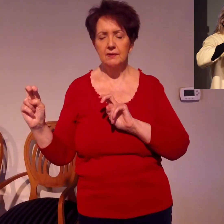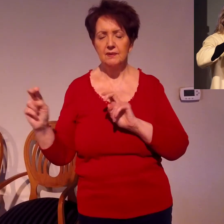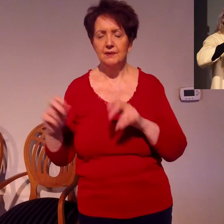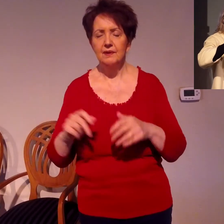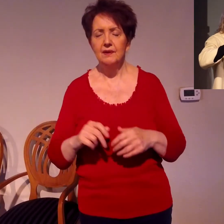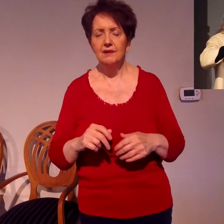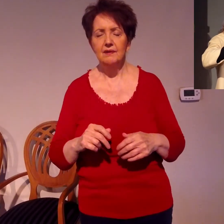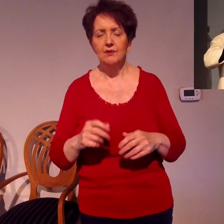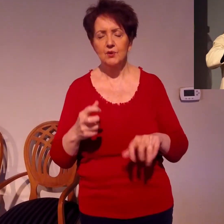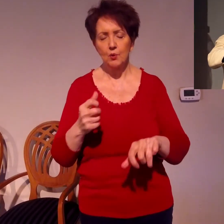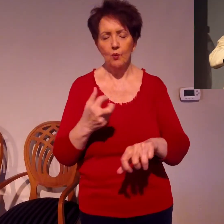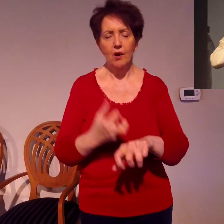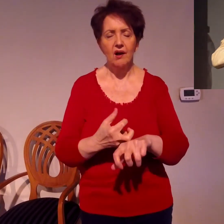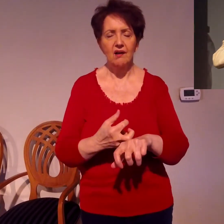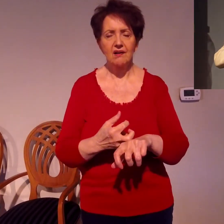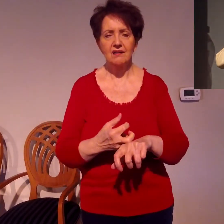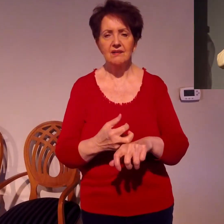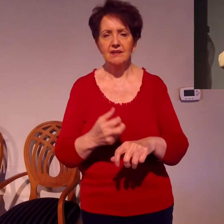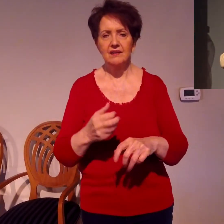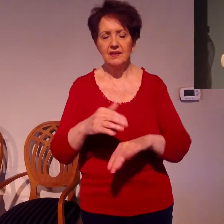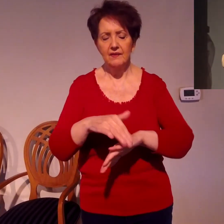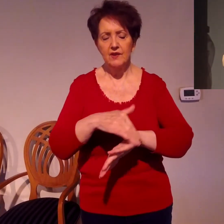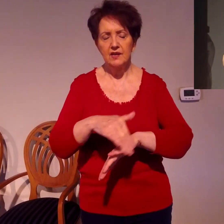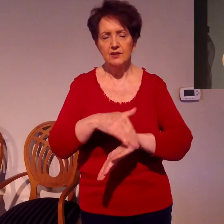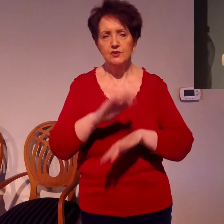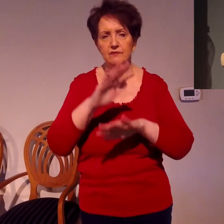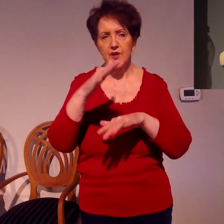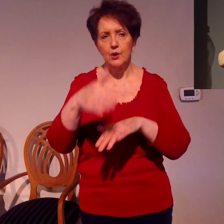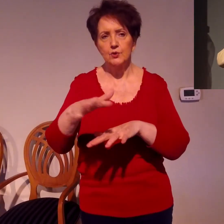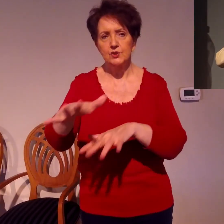on a rock at the edge of the ocean,